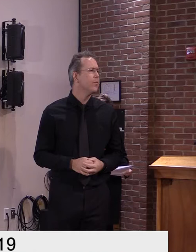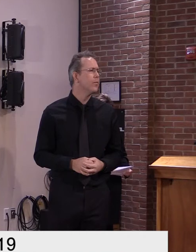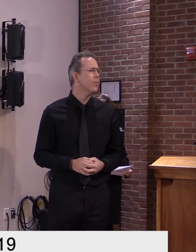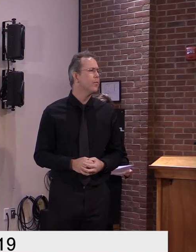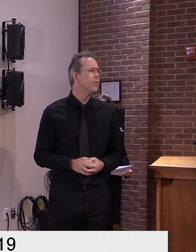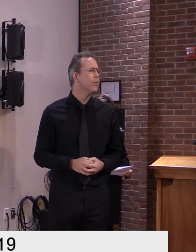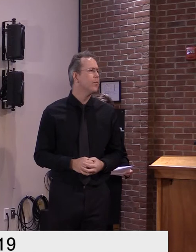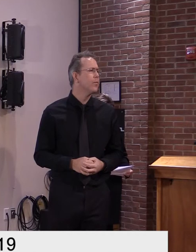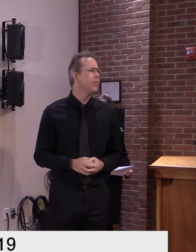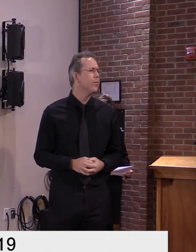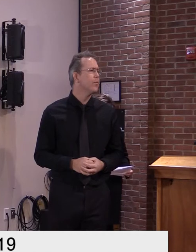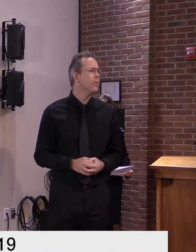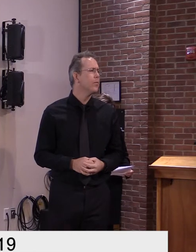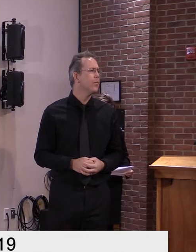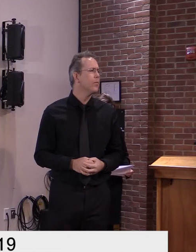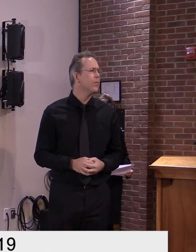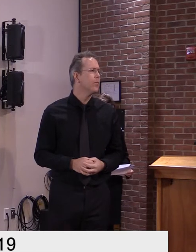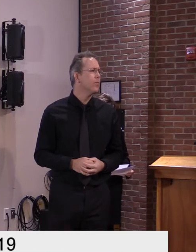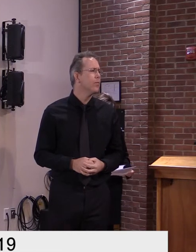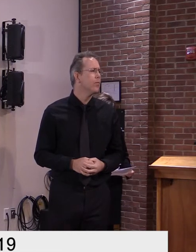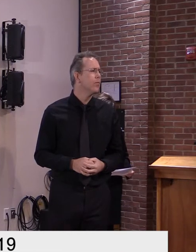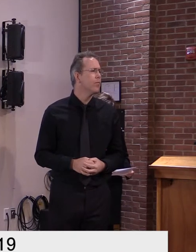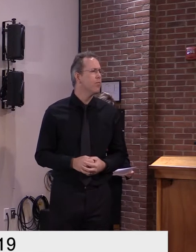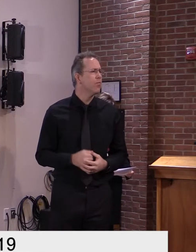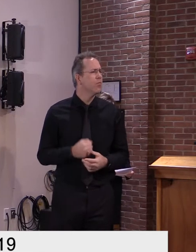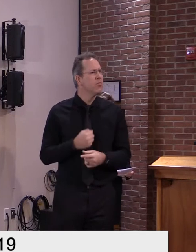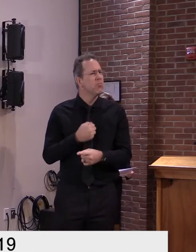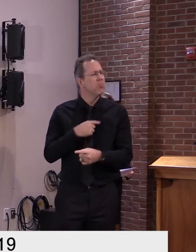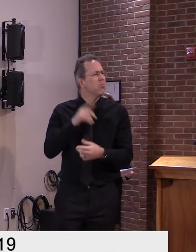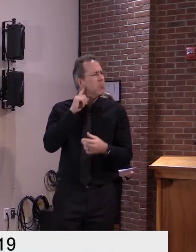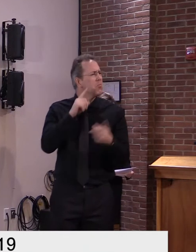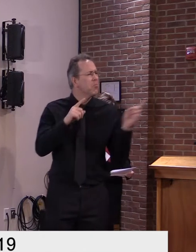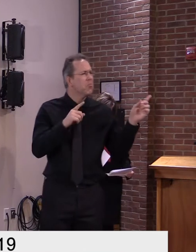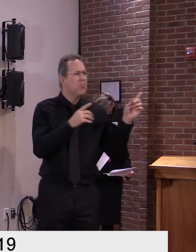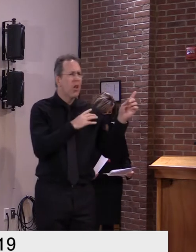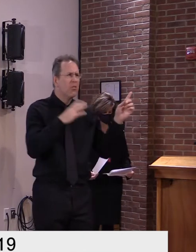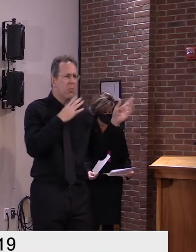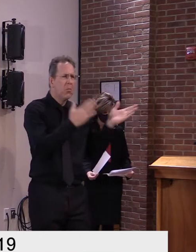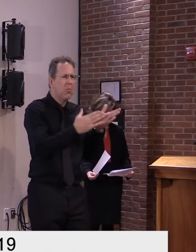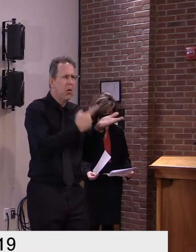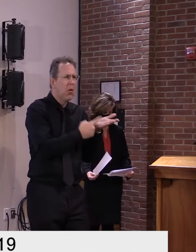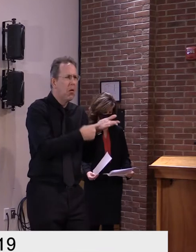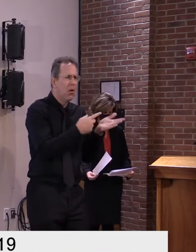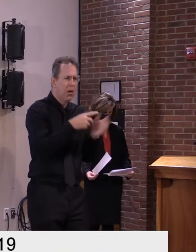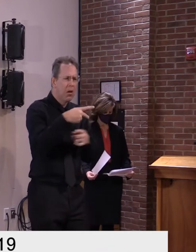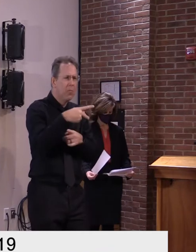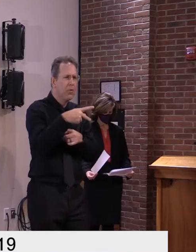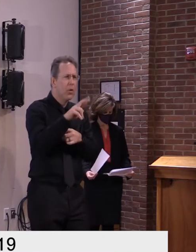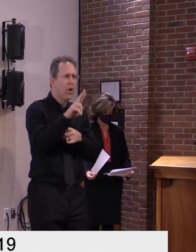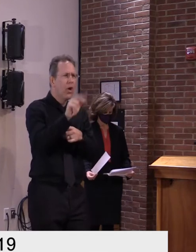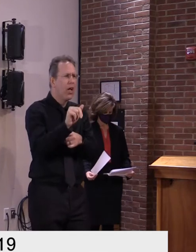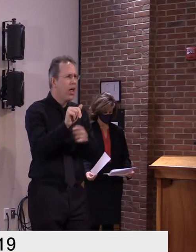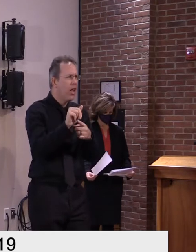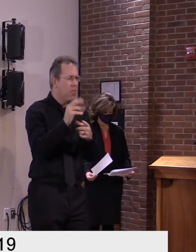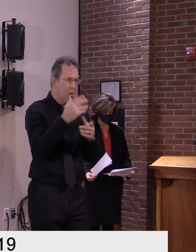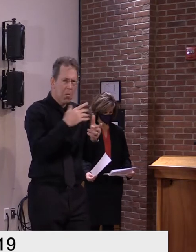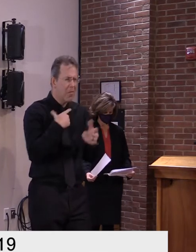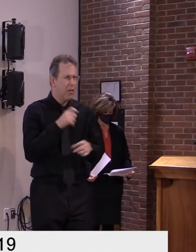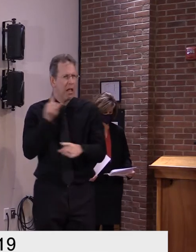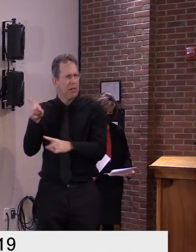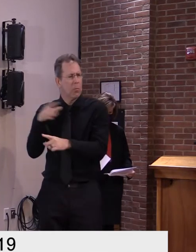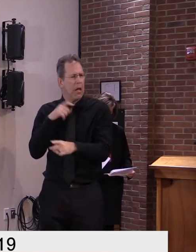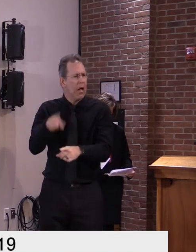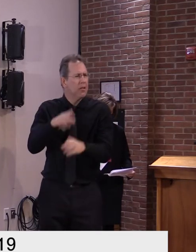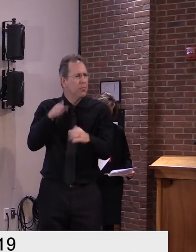of a question for Commissioner Harrington, but if PUA is extended, will there be a gap in benefits, and how long is